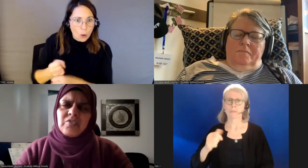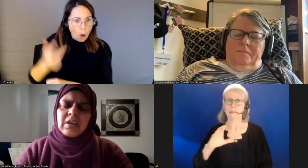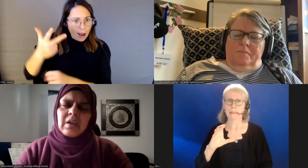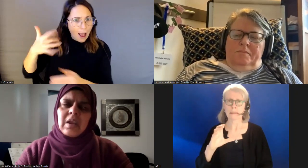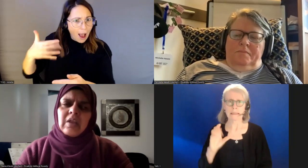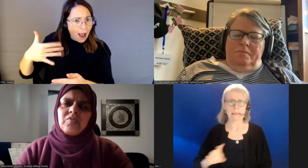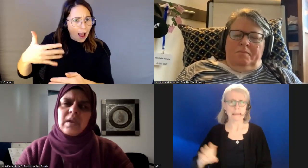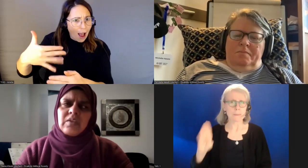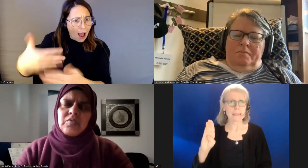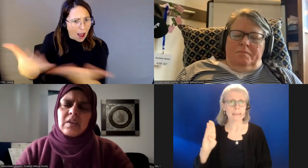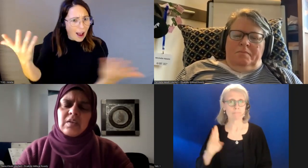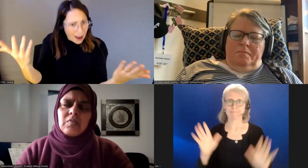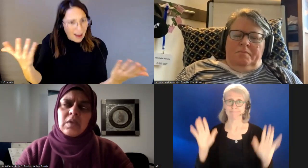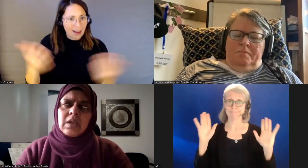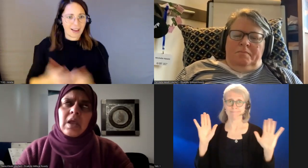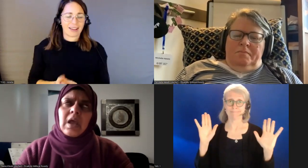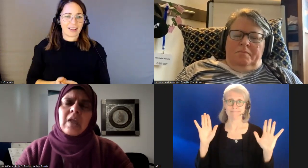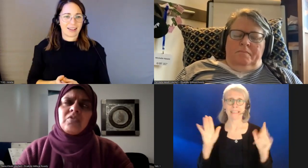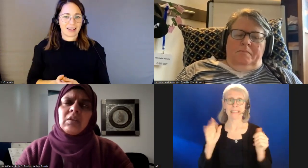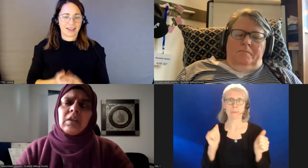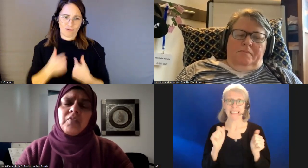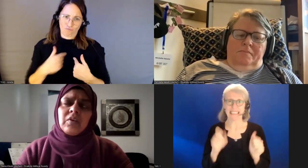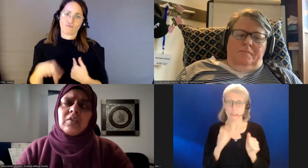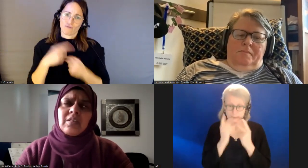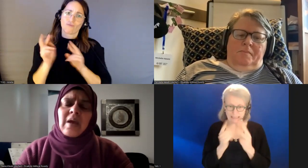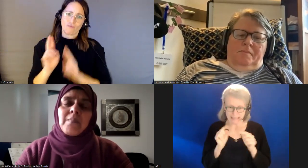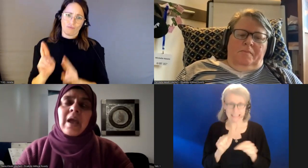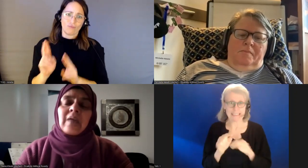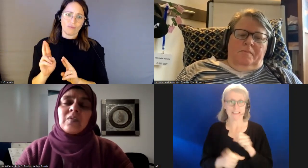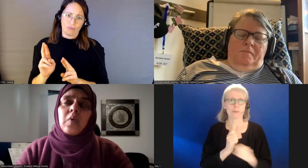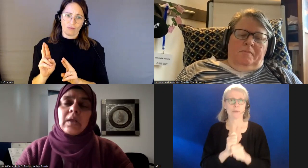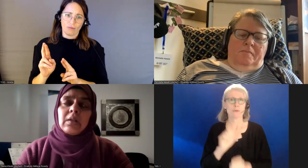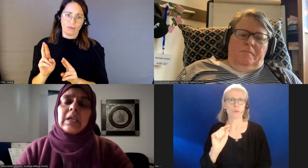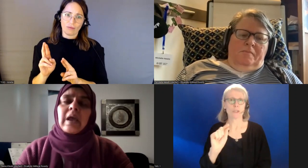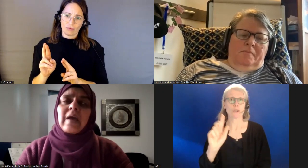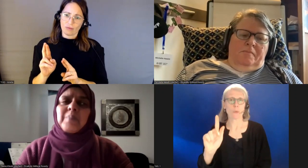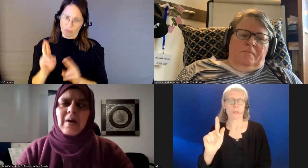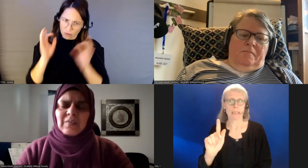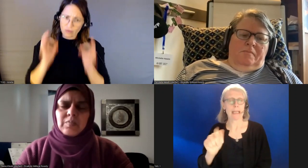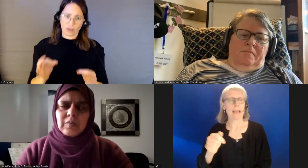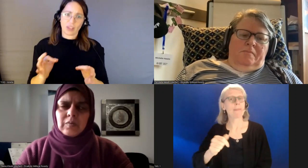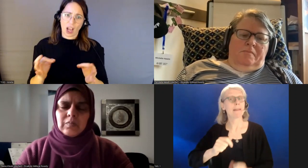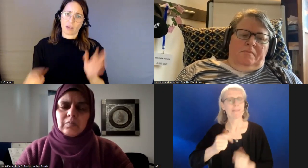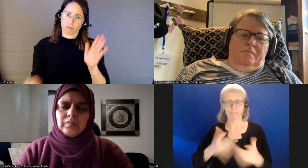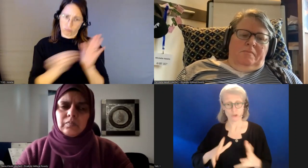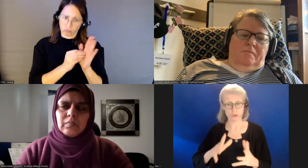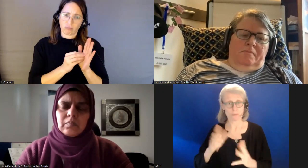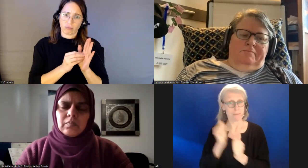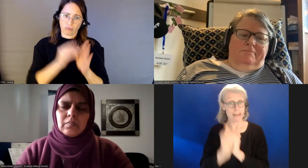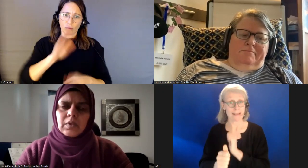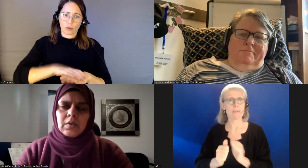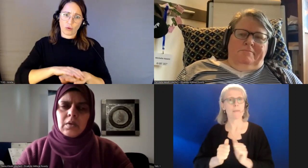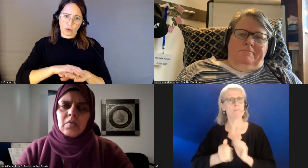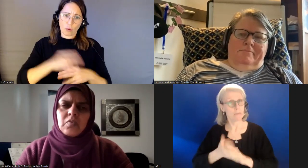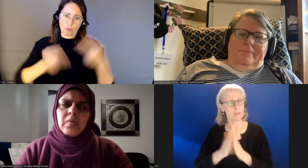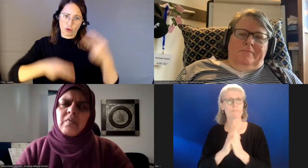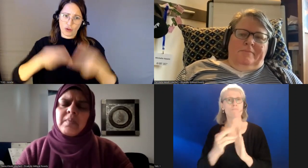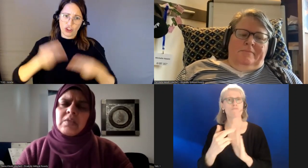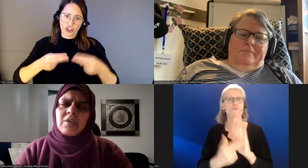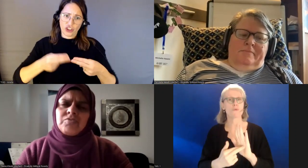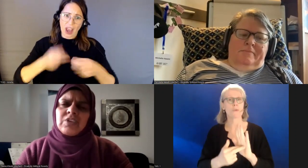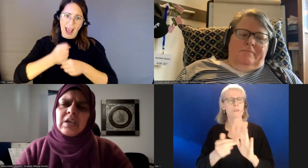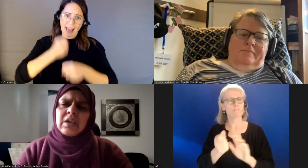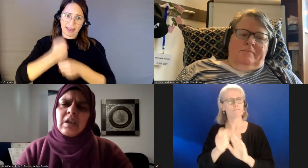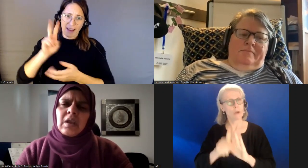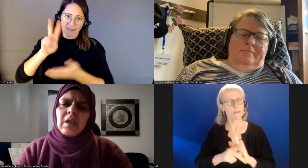the budget in 2023 and delivered to them as quickly as possible. So we